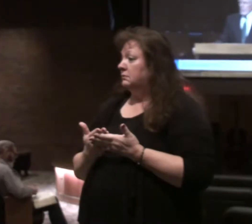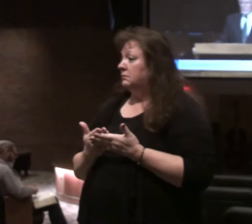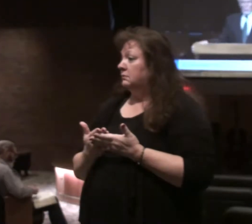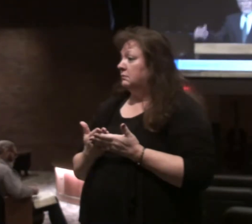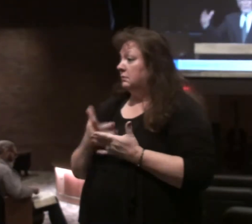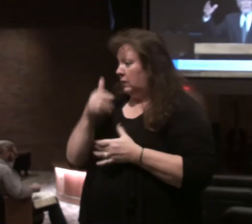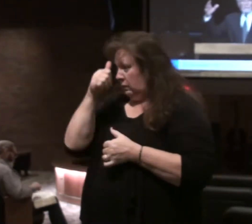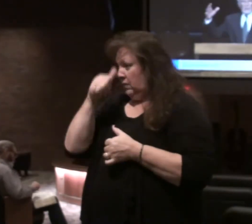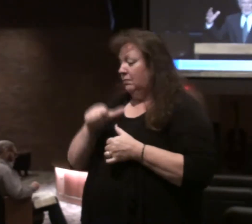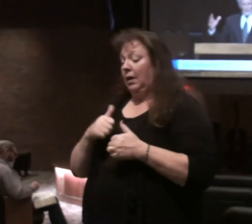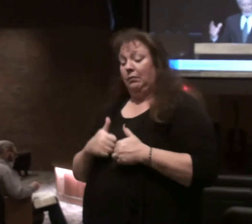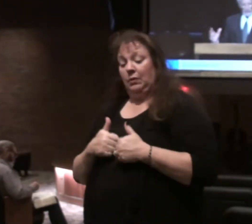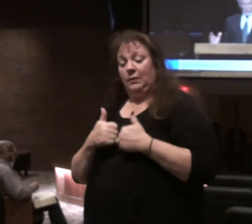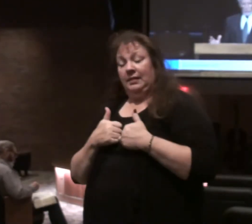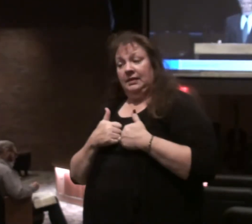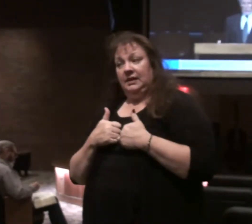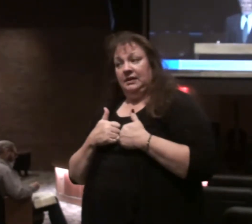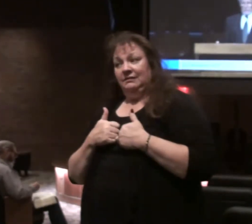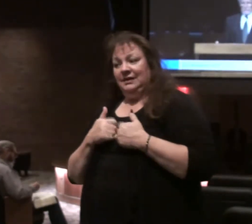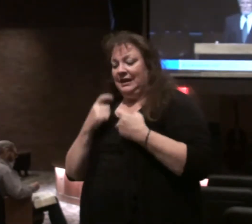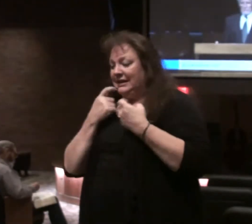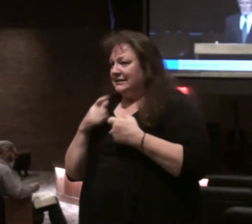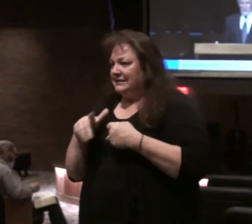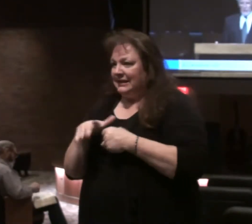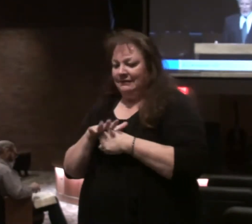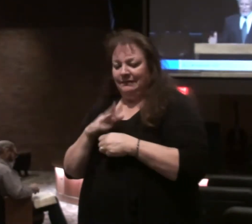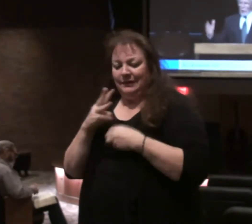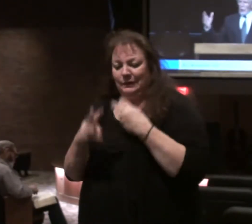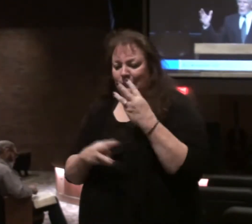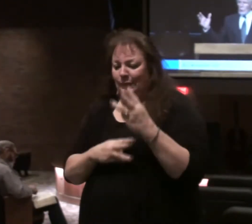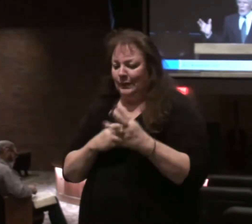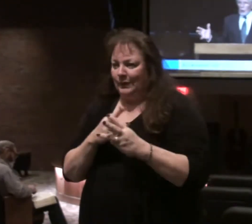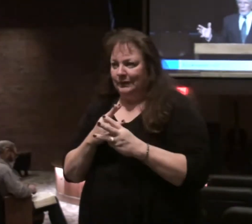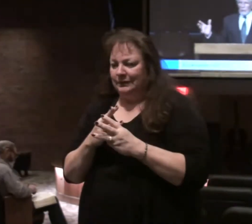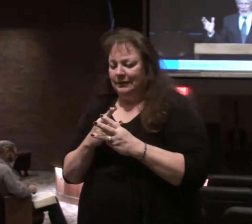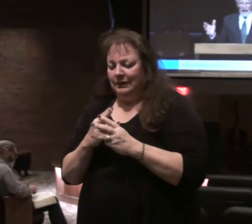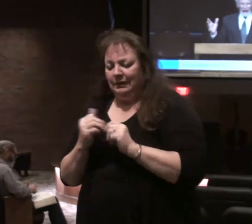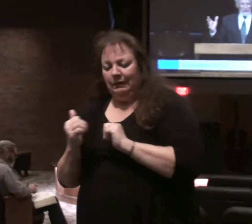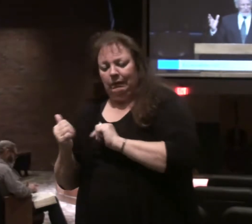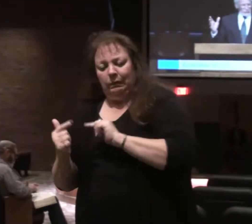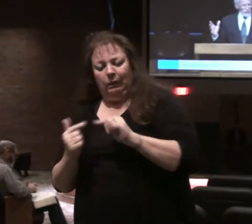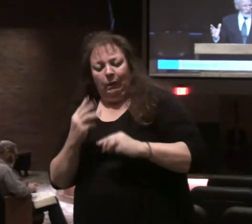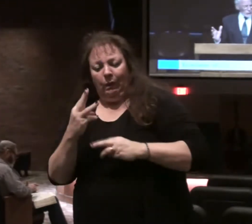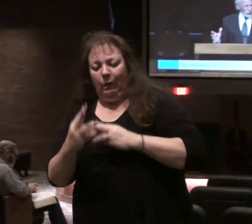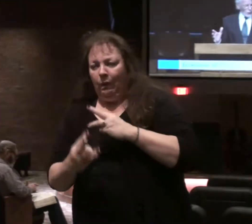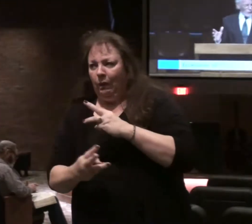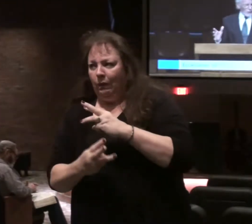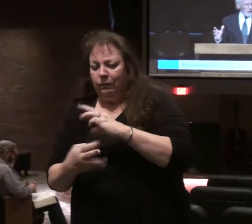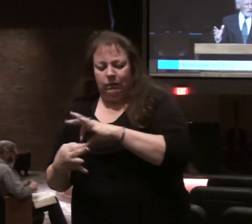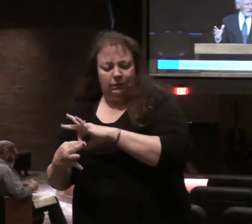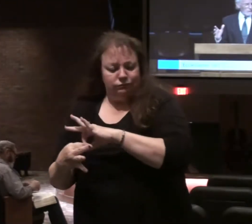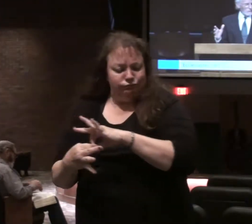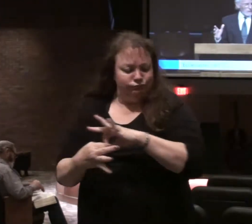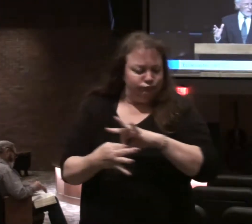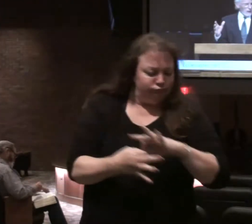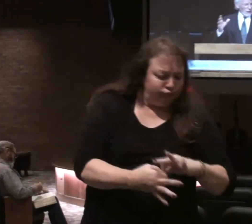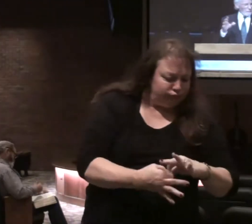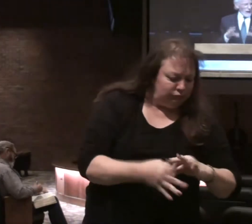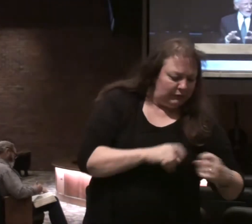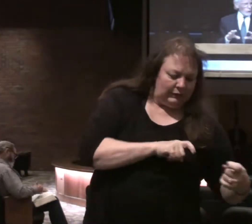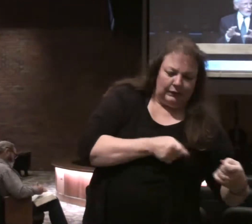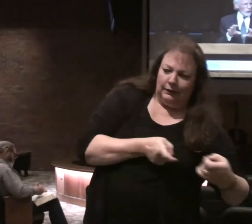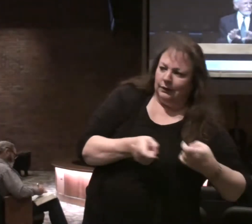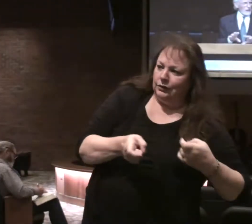And remember, we live in a fallen world. And the whole world lies under the authority